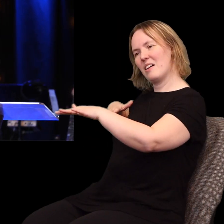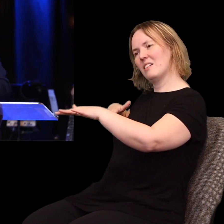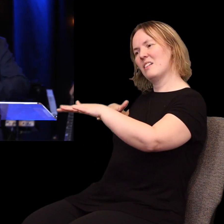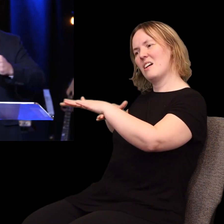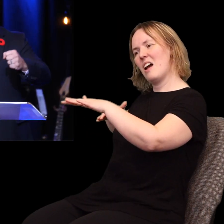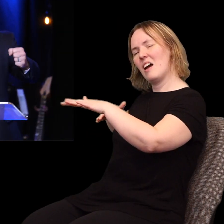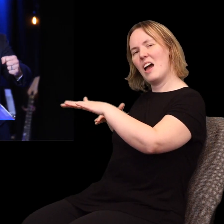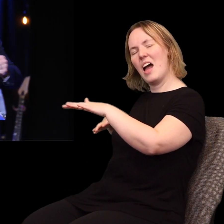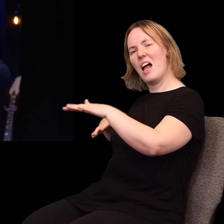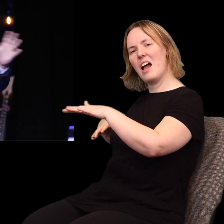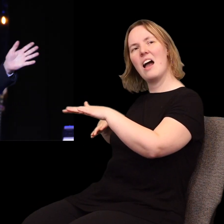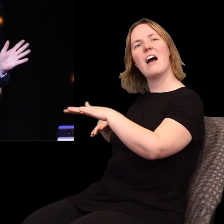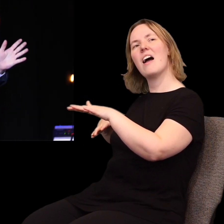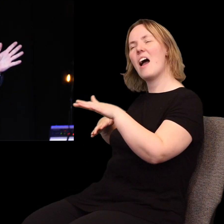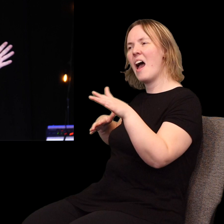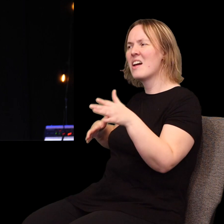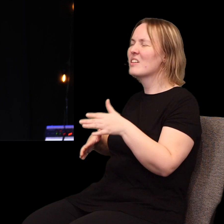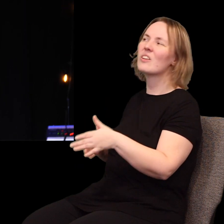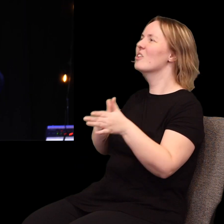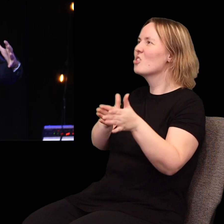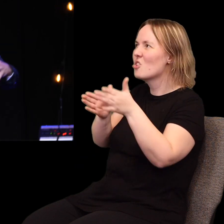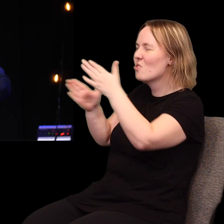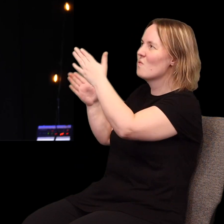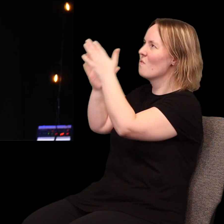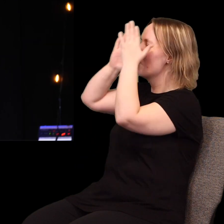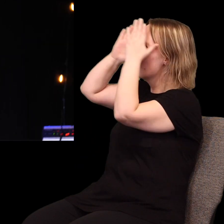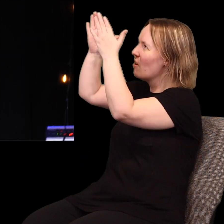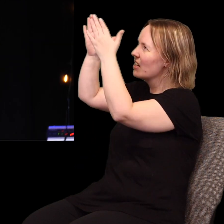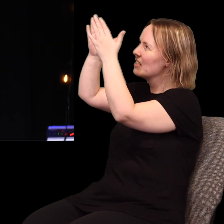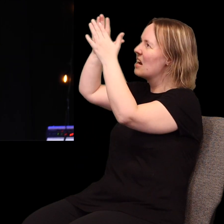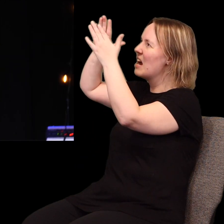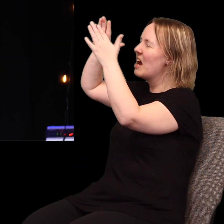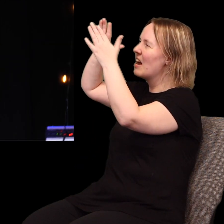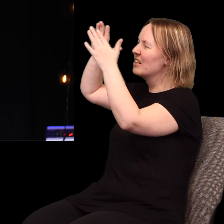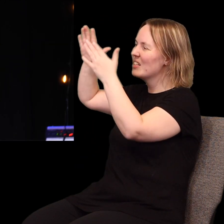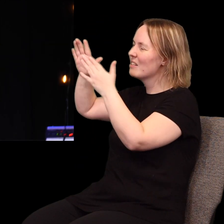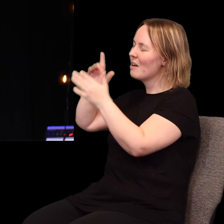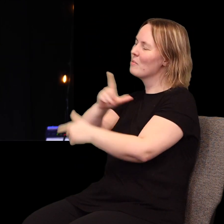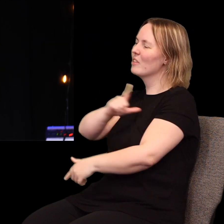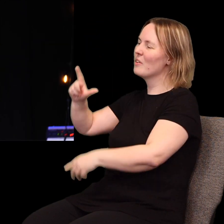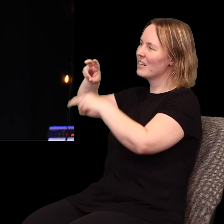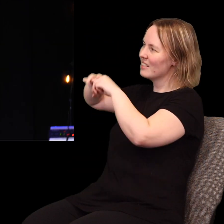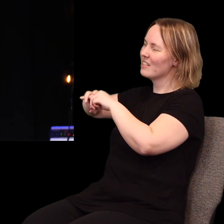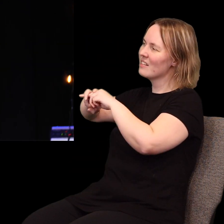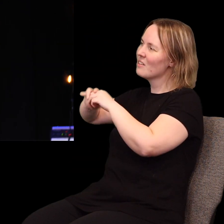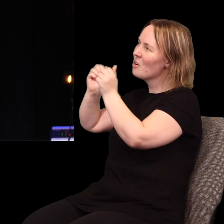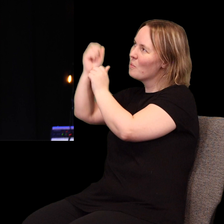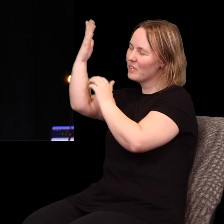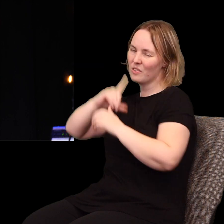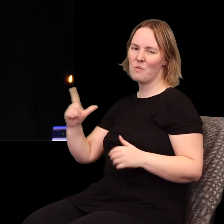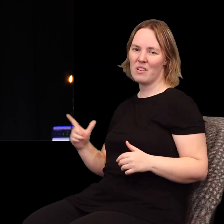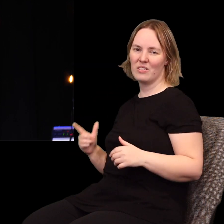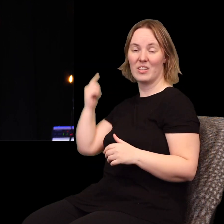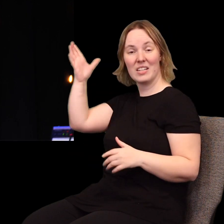that you would use to make things happen, which aren't going to happen anyway. You instead channel that to spend time with the Lord, to sit back with Him so